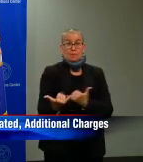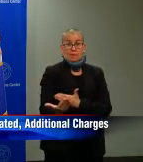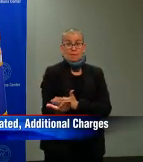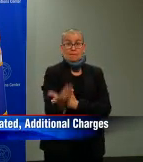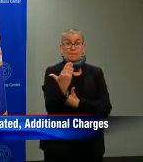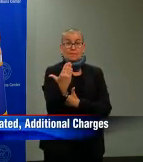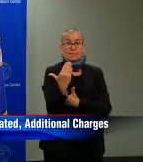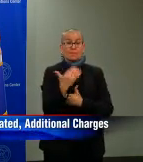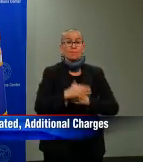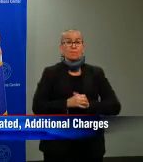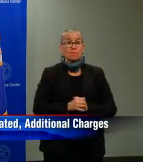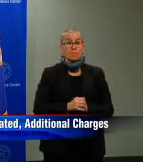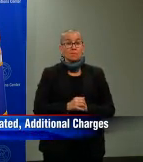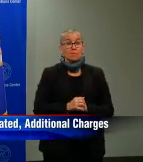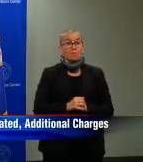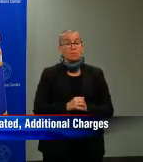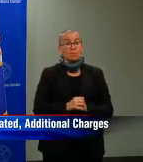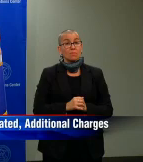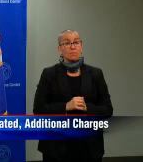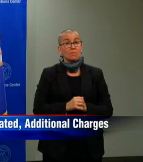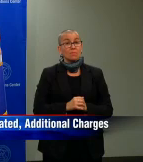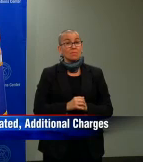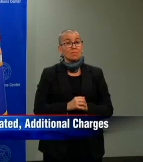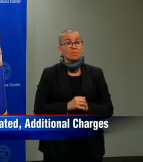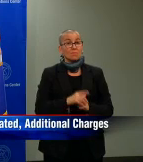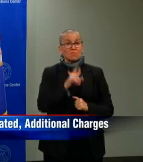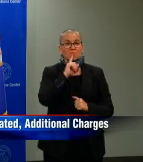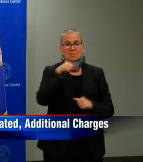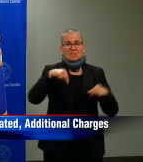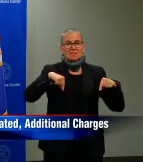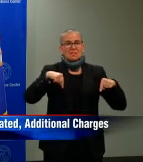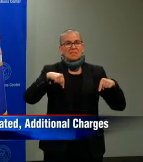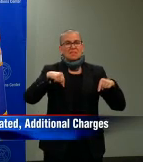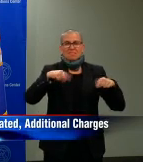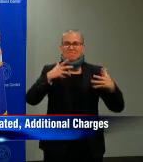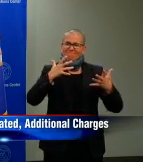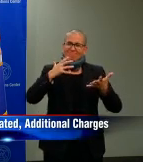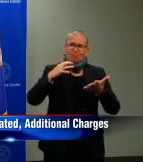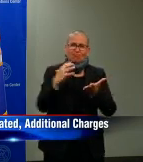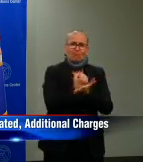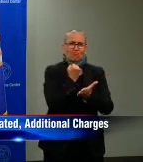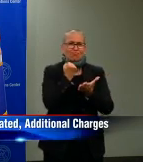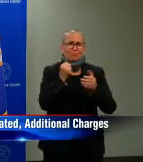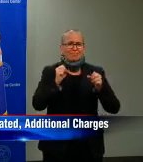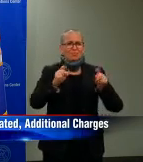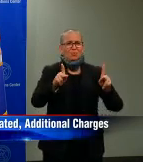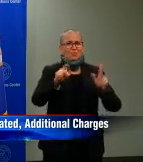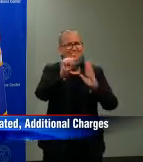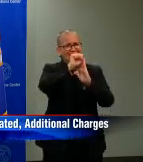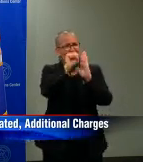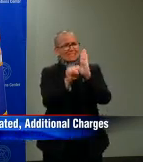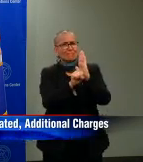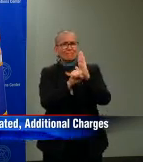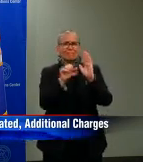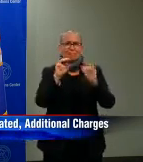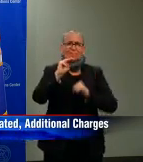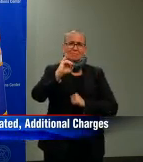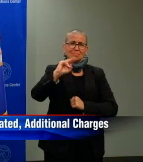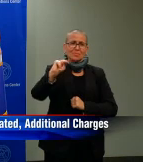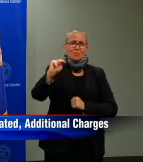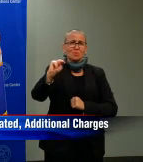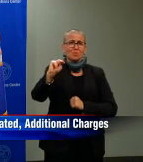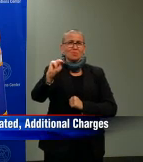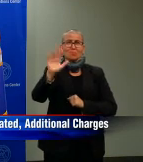this, I think this is probably our last shot as a state and as a nation to fix this systemic issue.